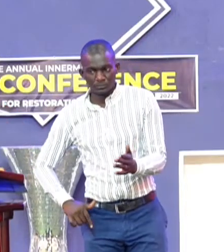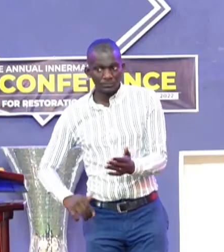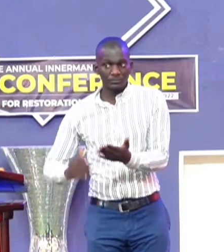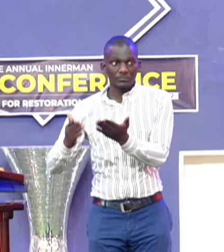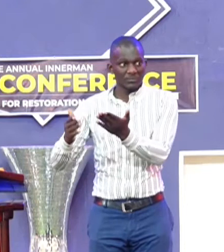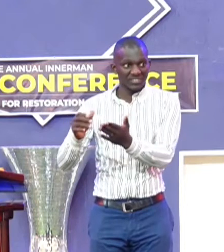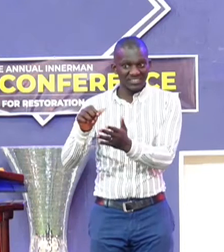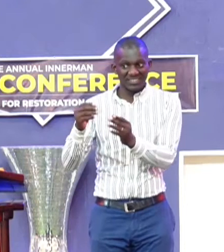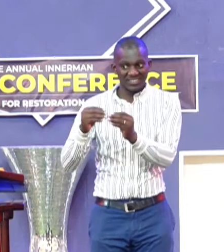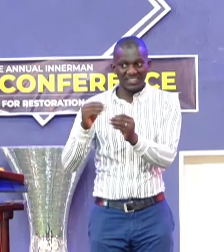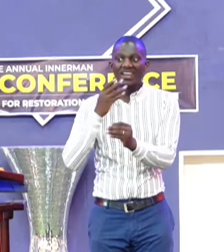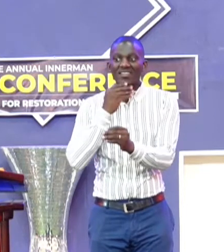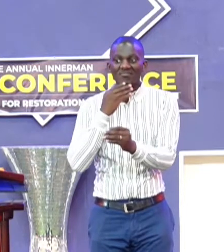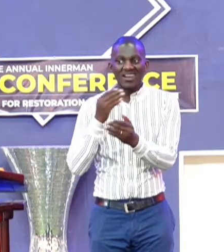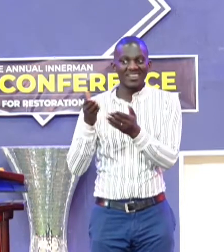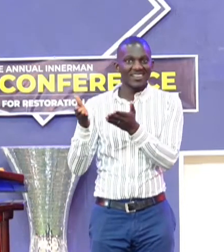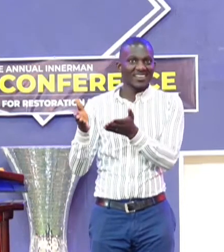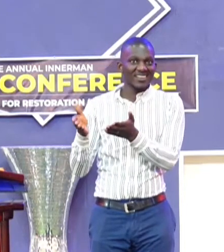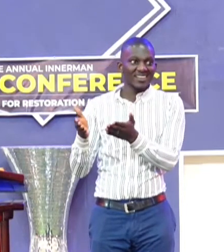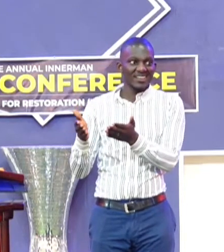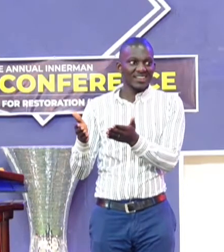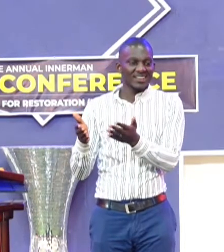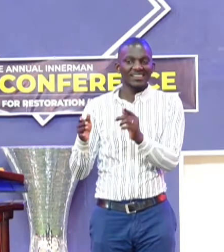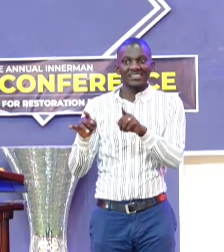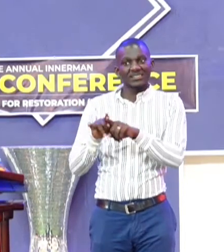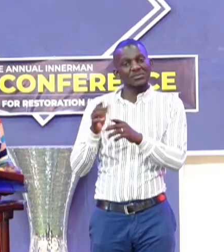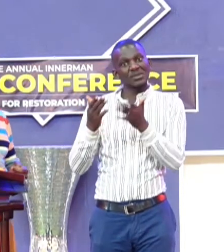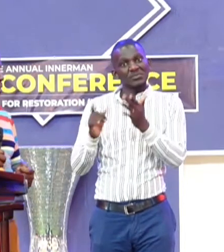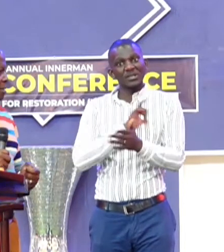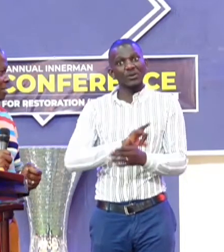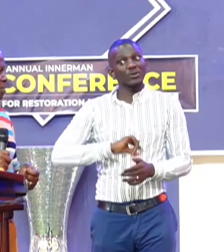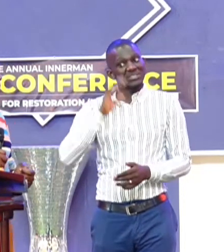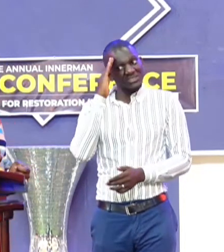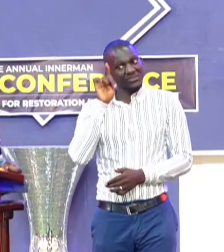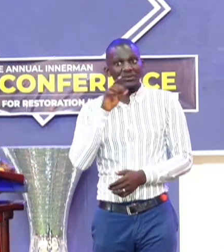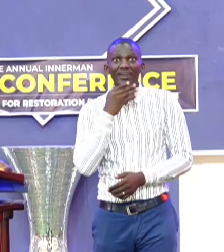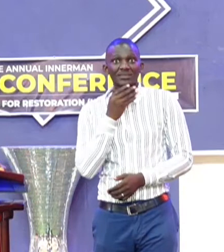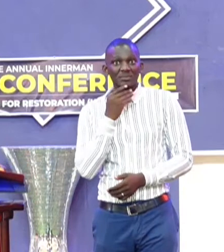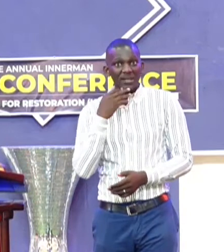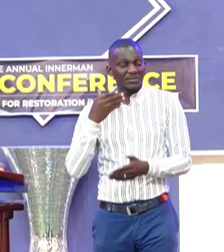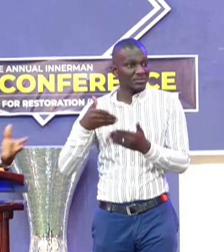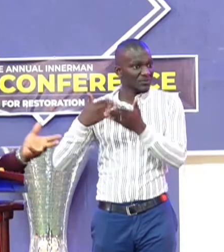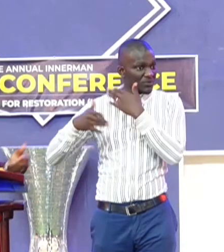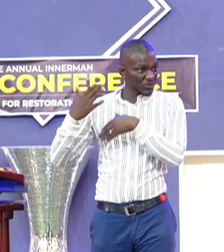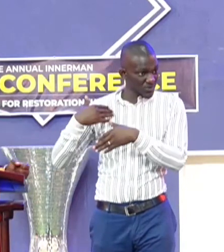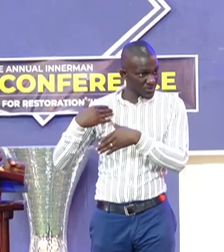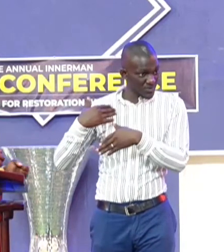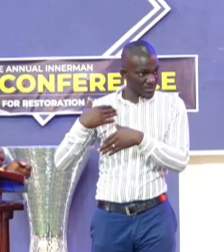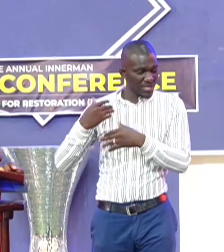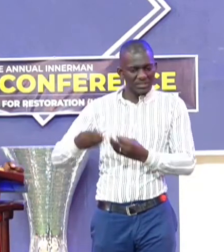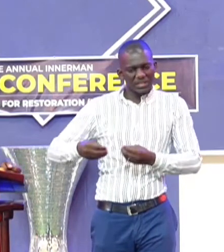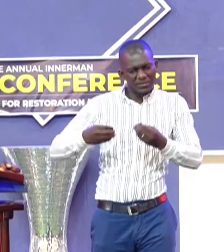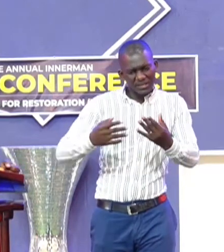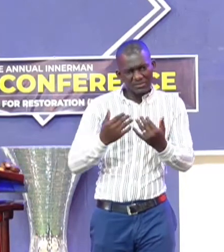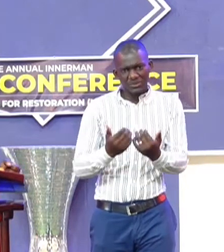Lord. There is another man. And maybe the Lord knew him as well.